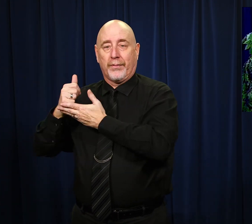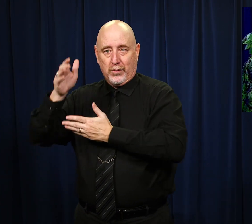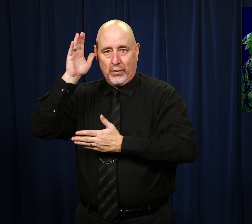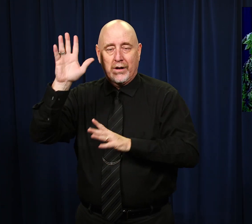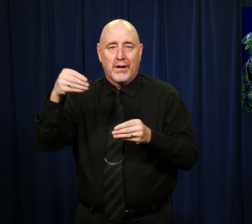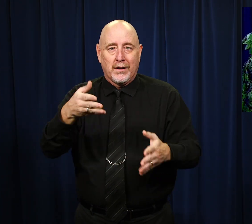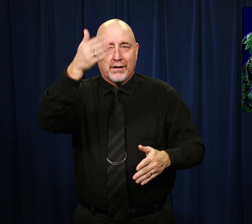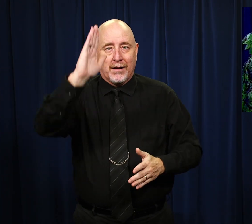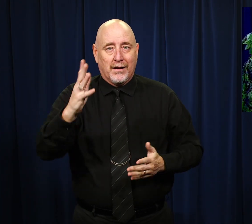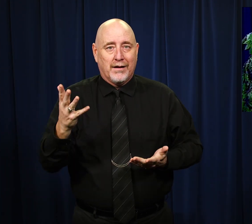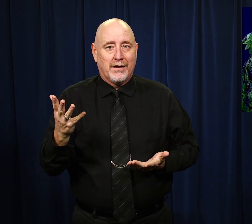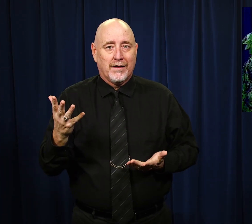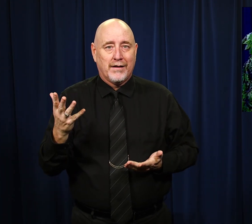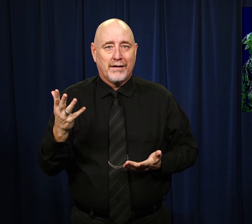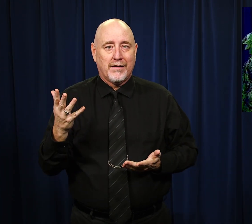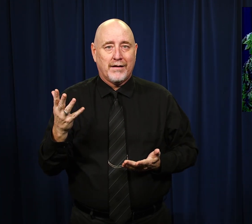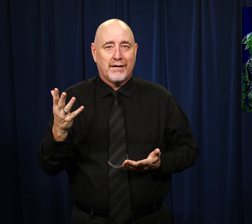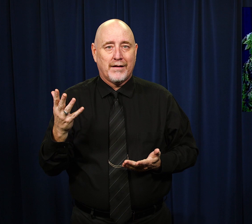will provide it.